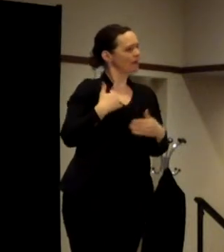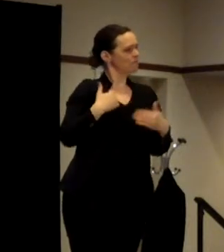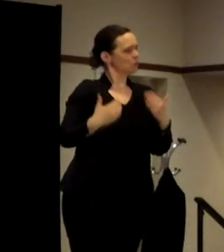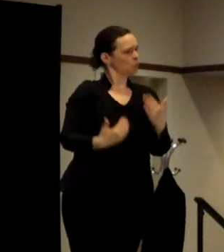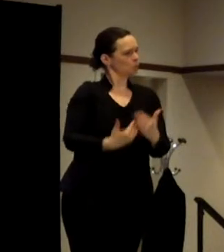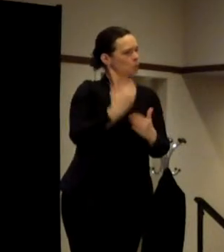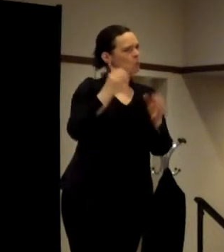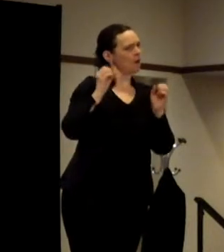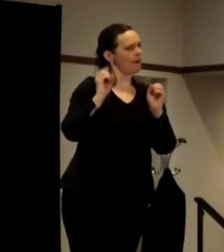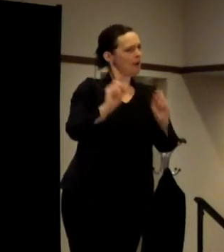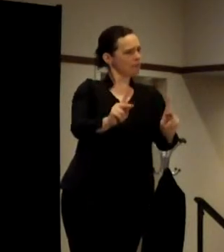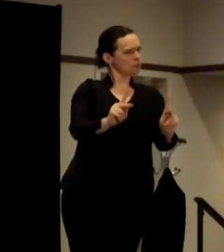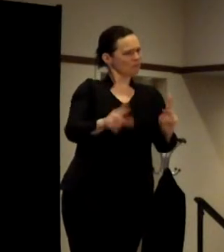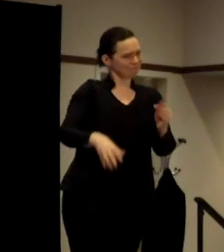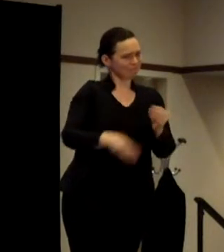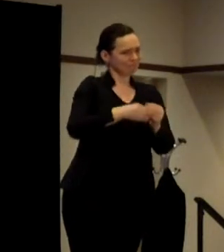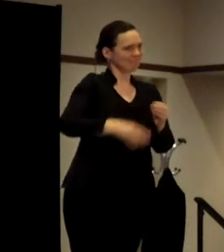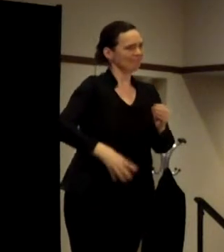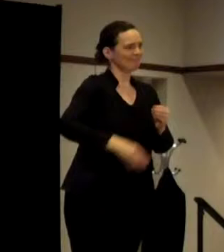our economy that have been struggling.